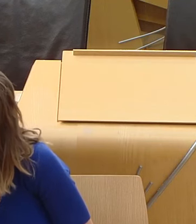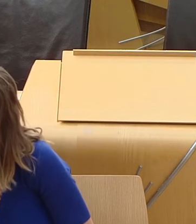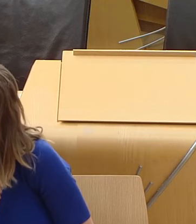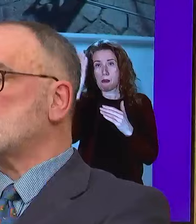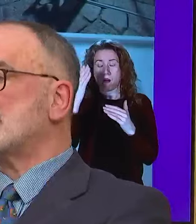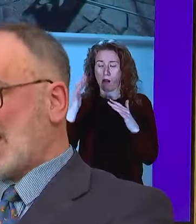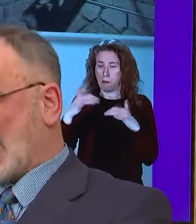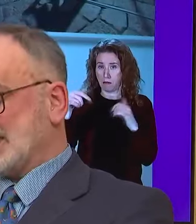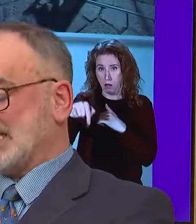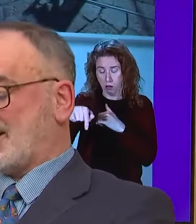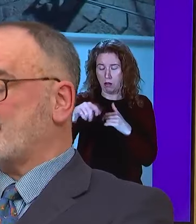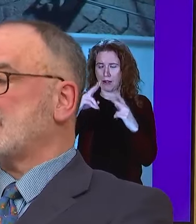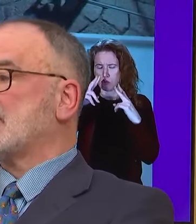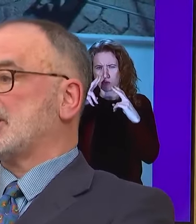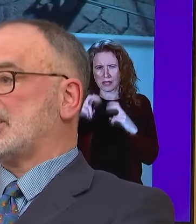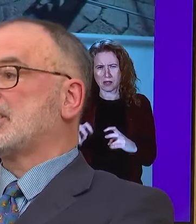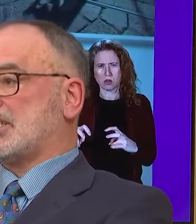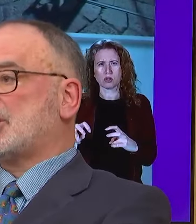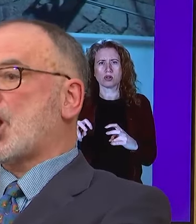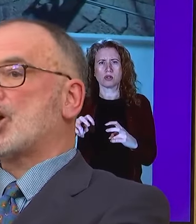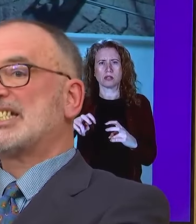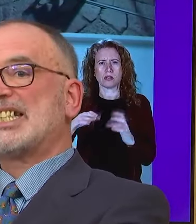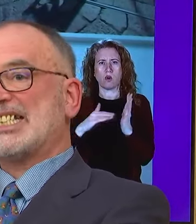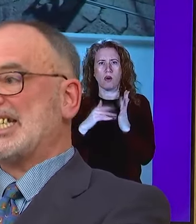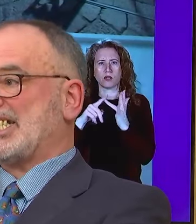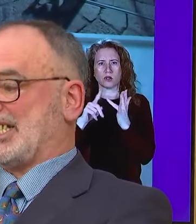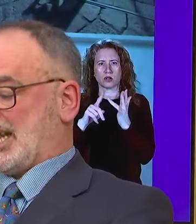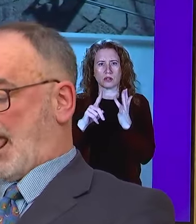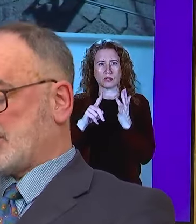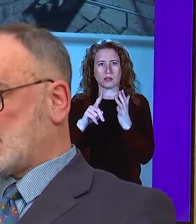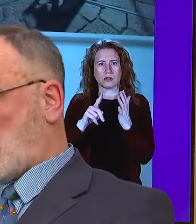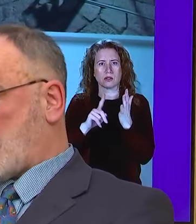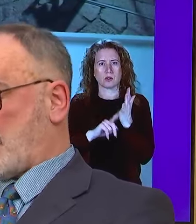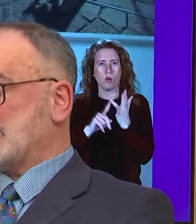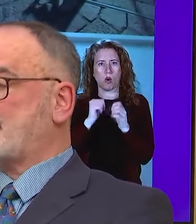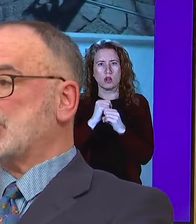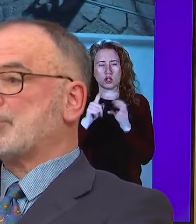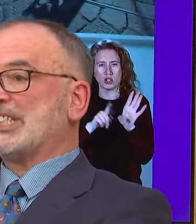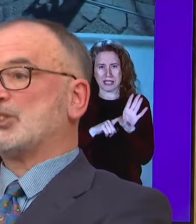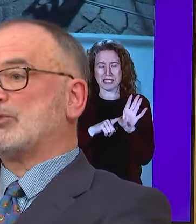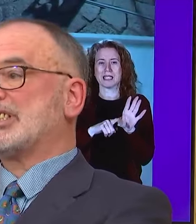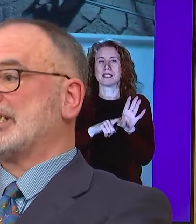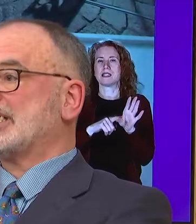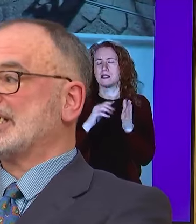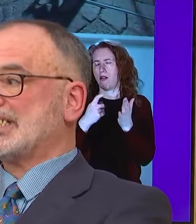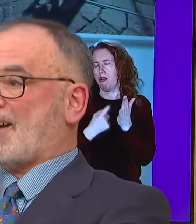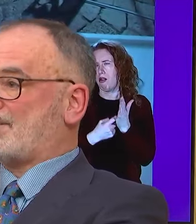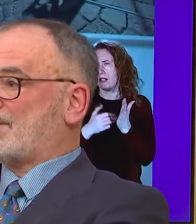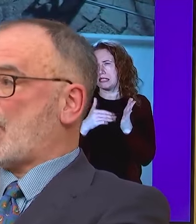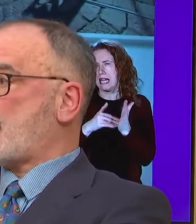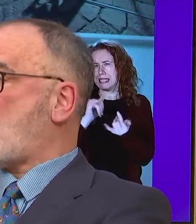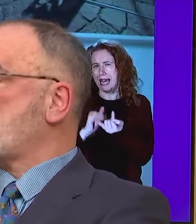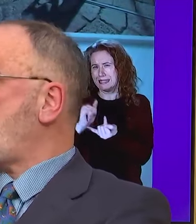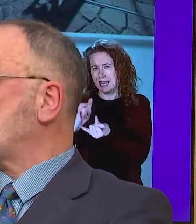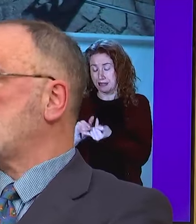from the government of zoology. So the RZSS, so it's the first hard of